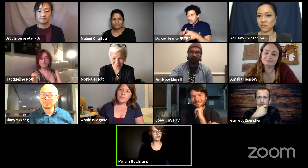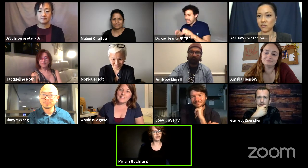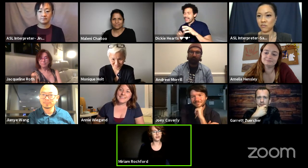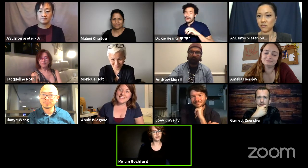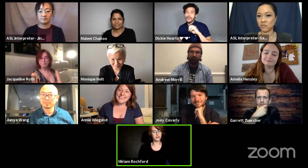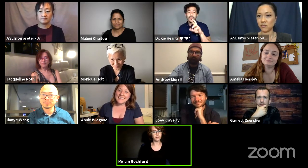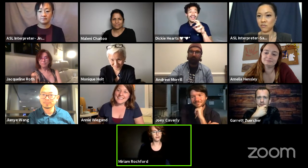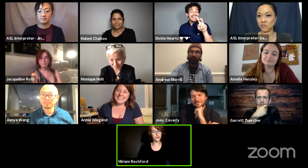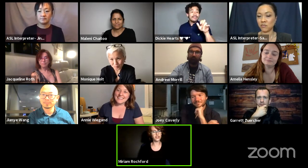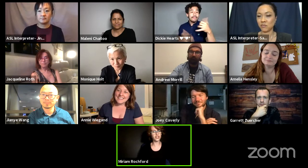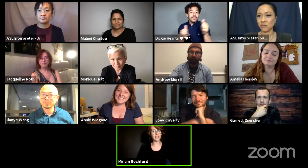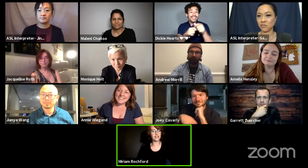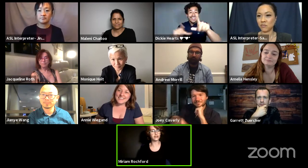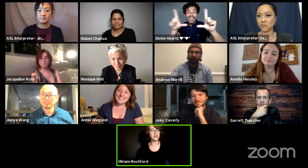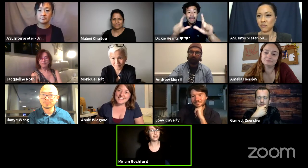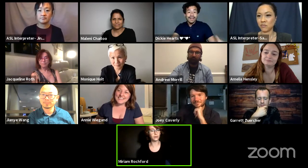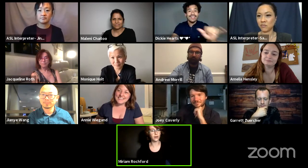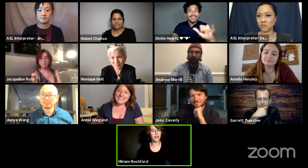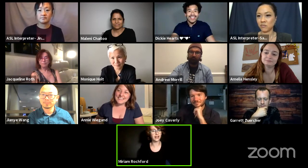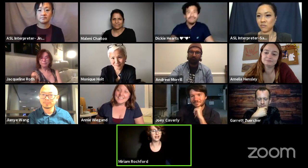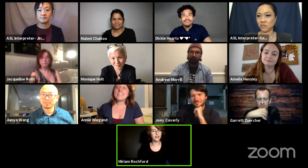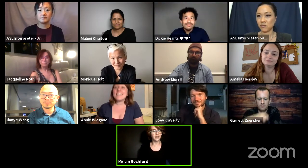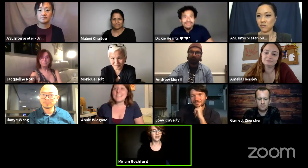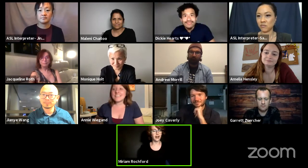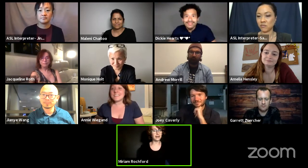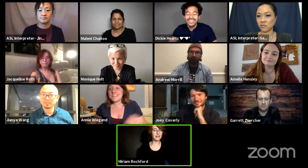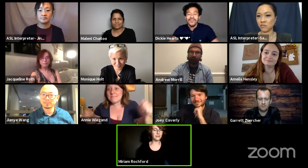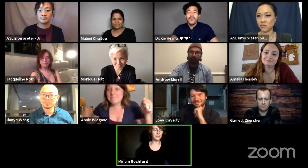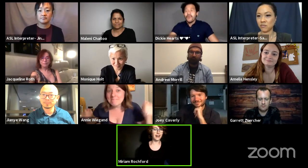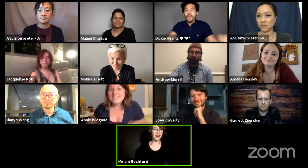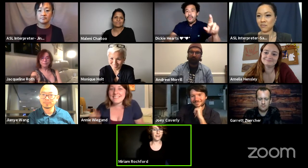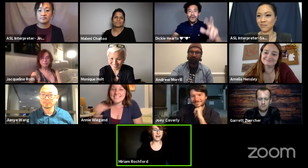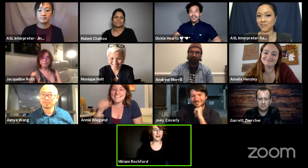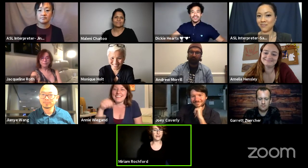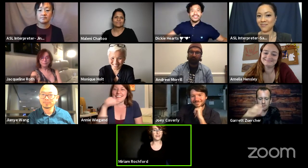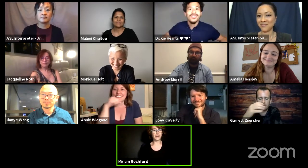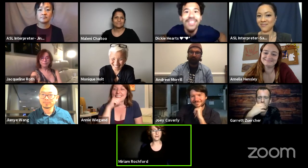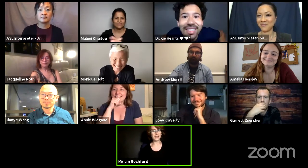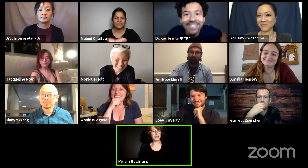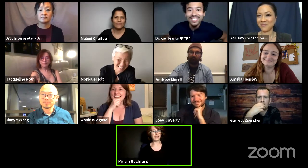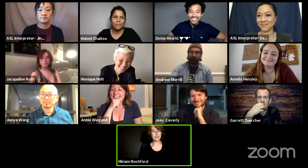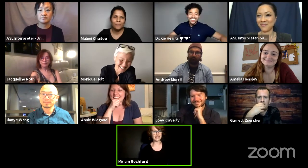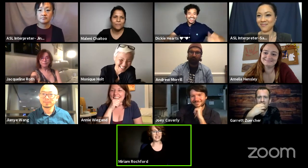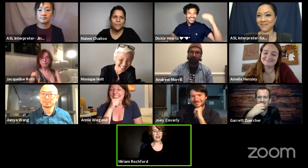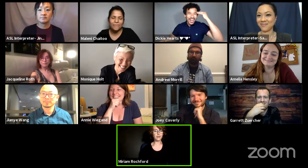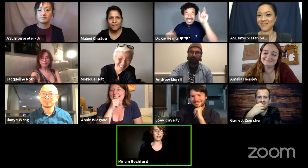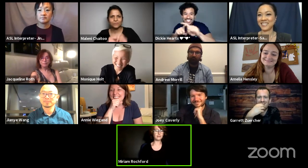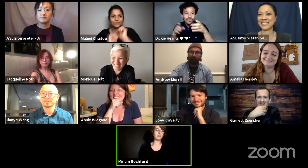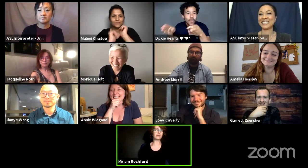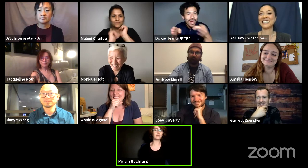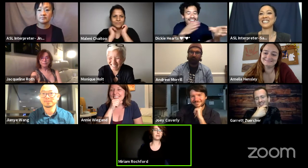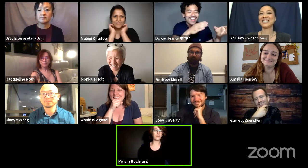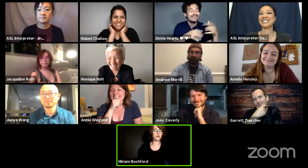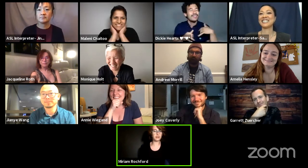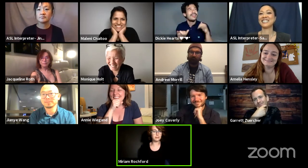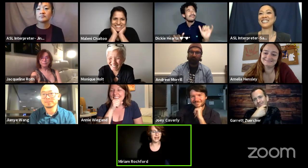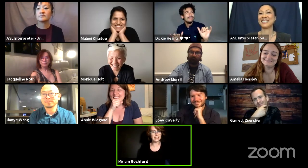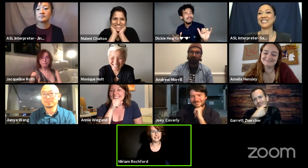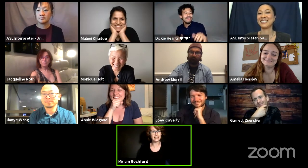of a refreshing and interesting way. I mean, we found ways to play with the camera, to play with forced